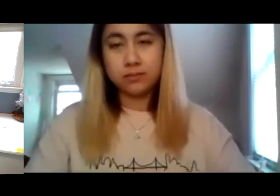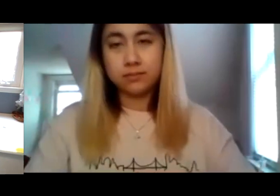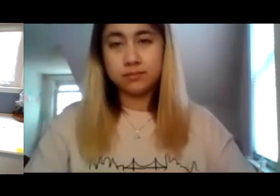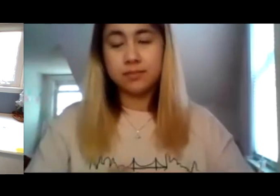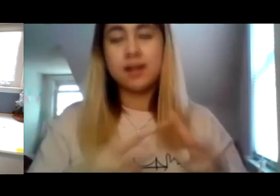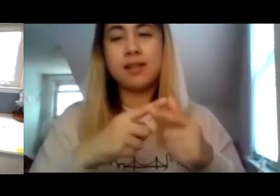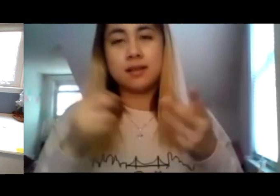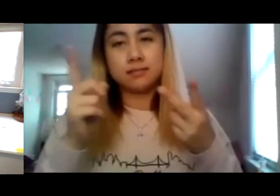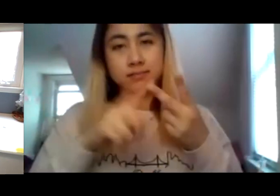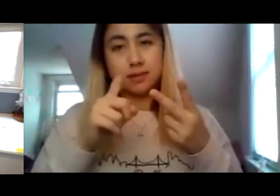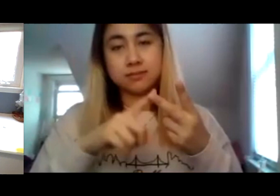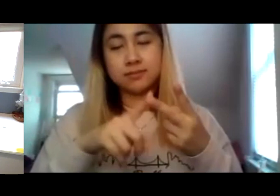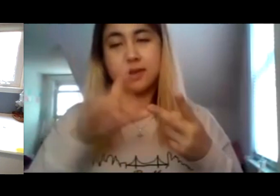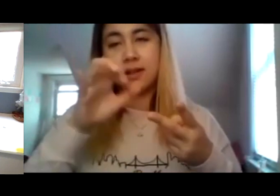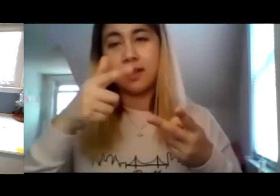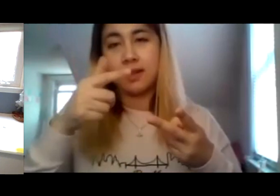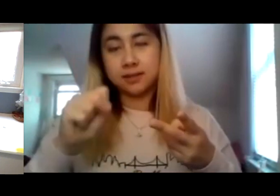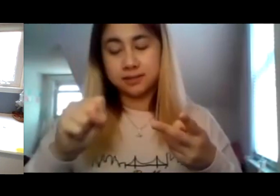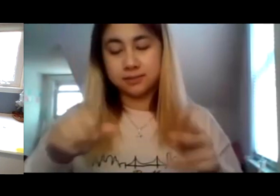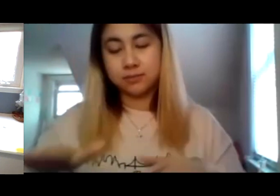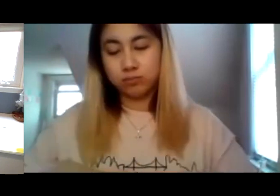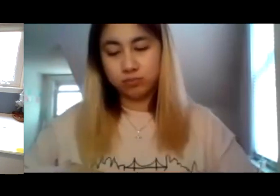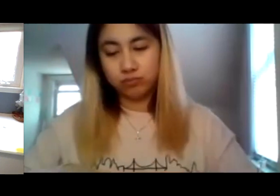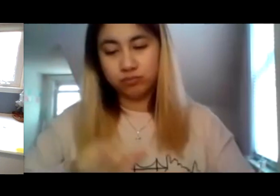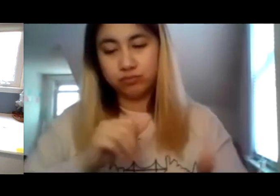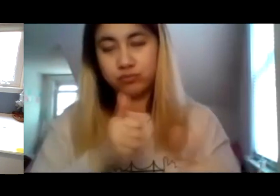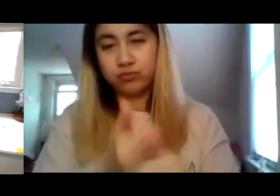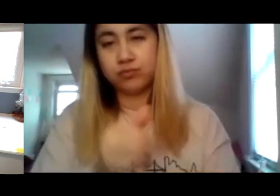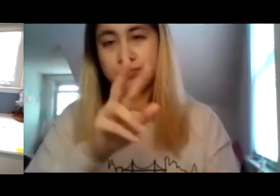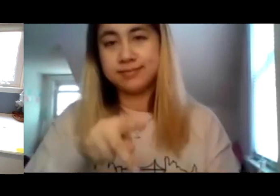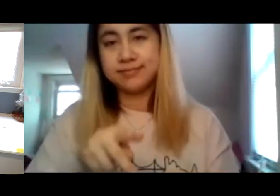and walking those legs.